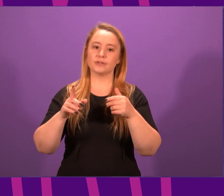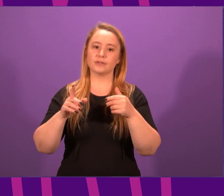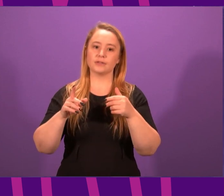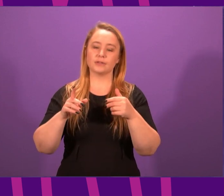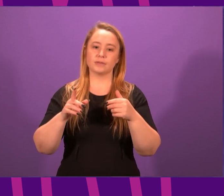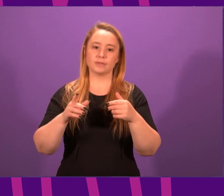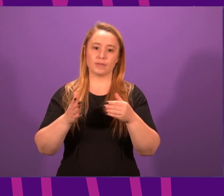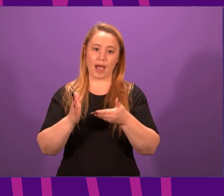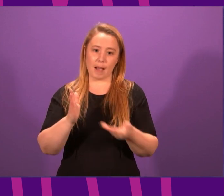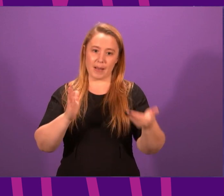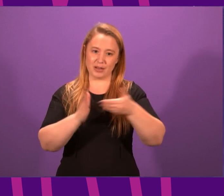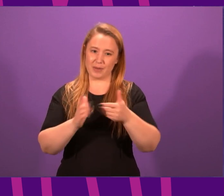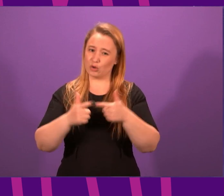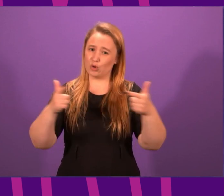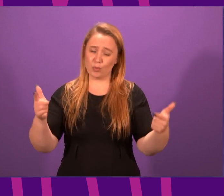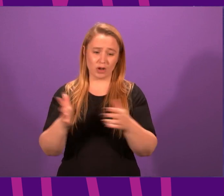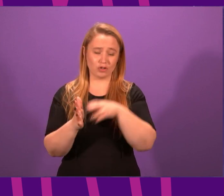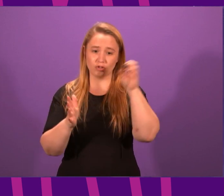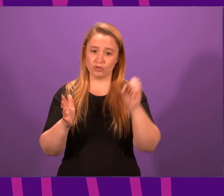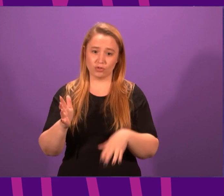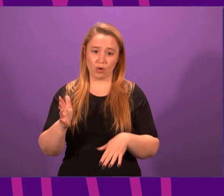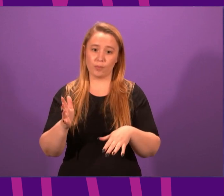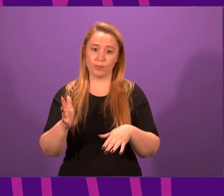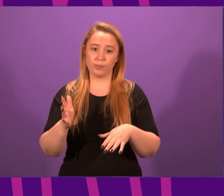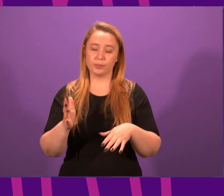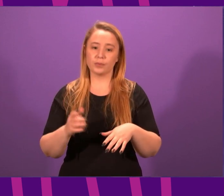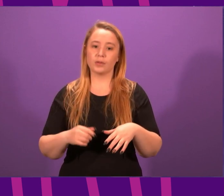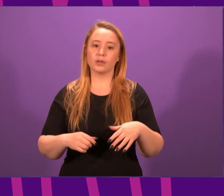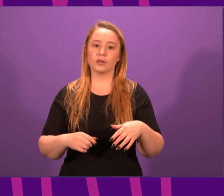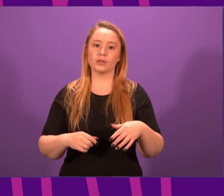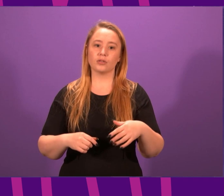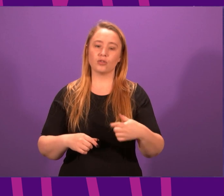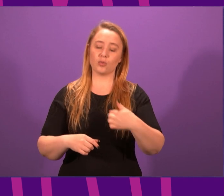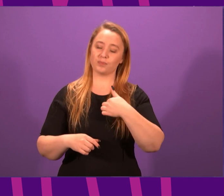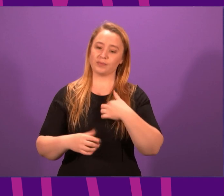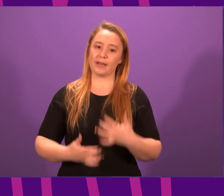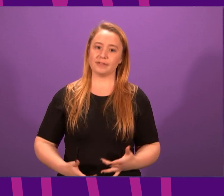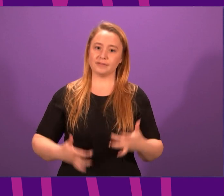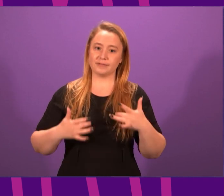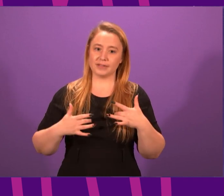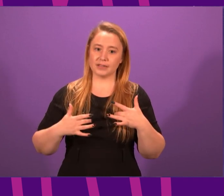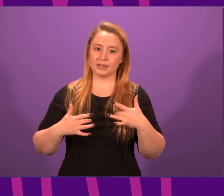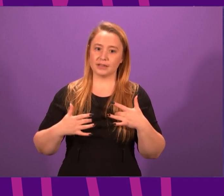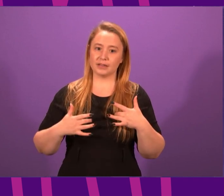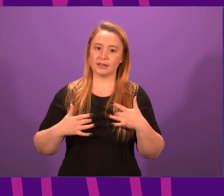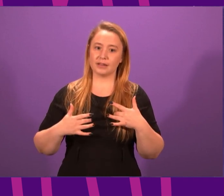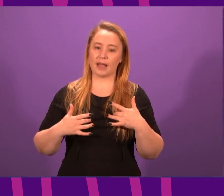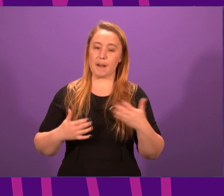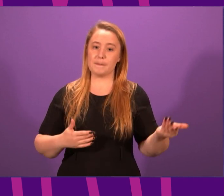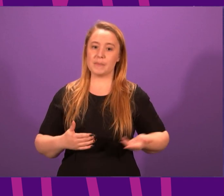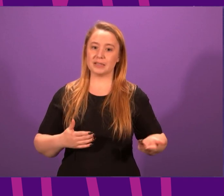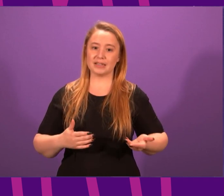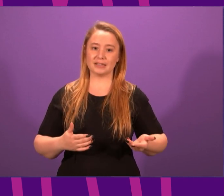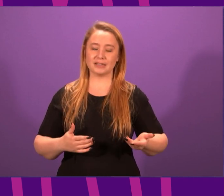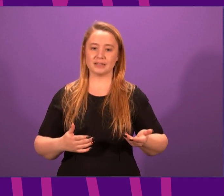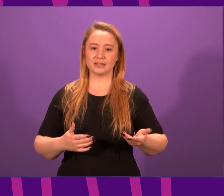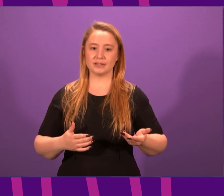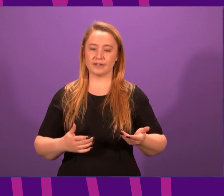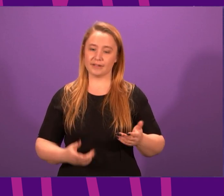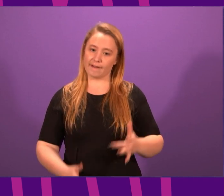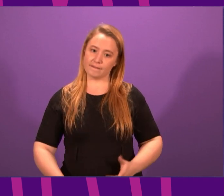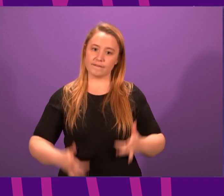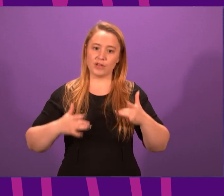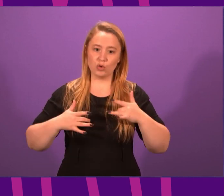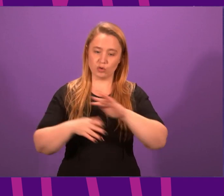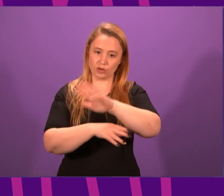too much from the motion, I recognise the requirement to have the voice of business. I recognise the